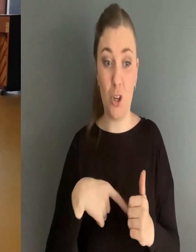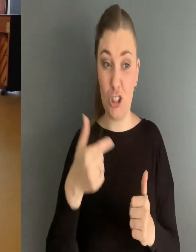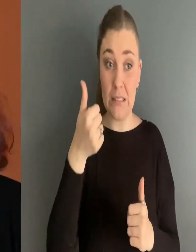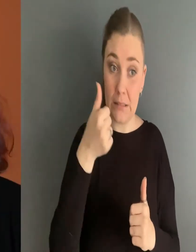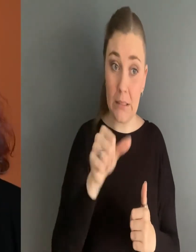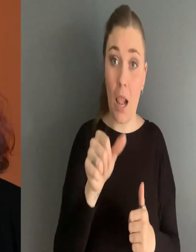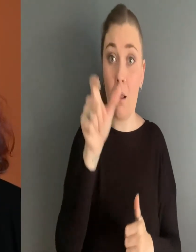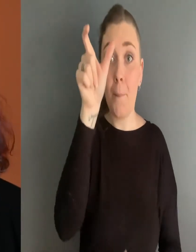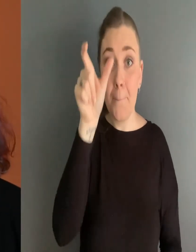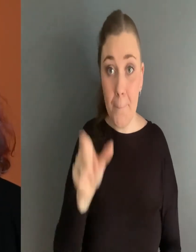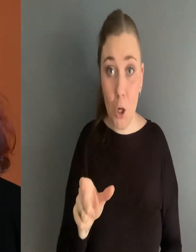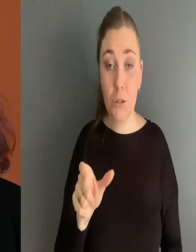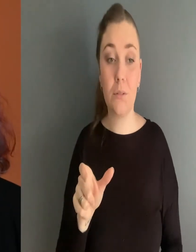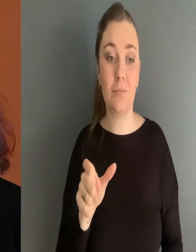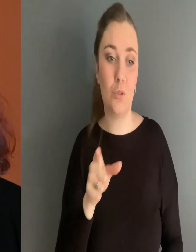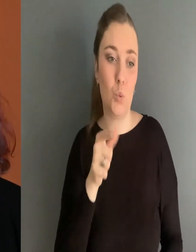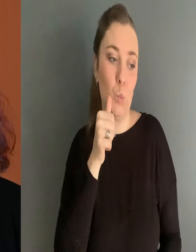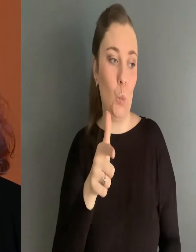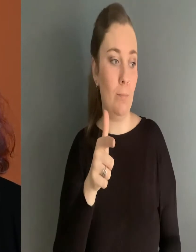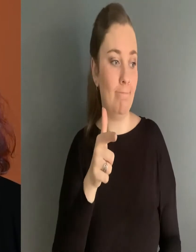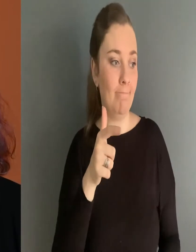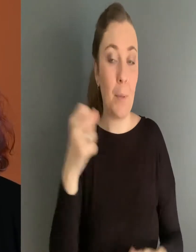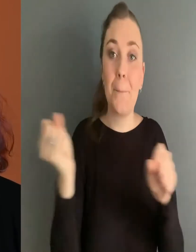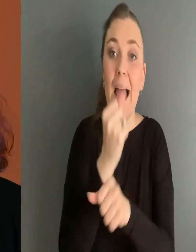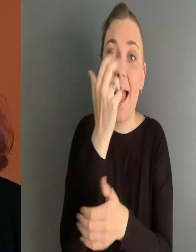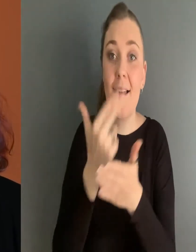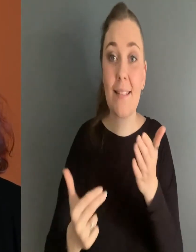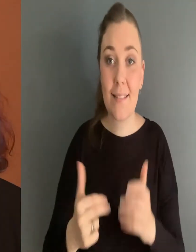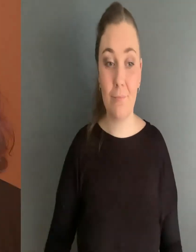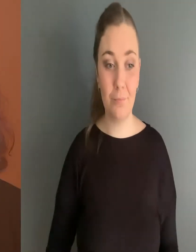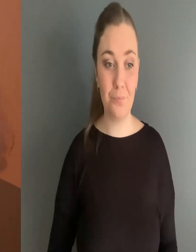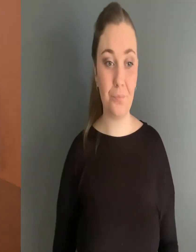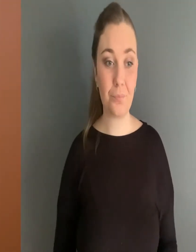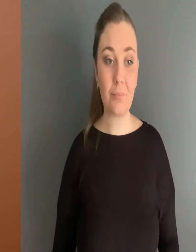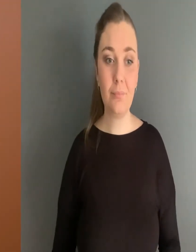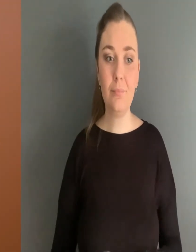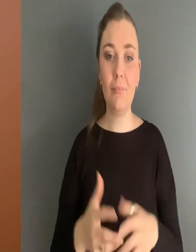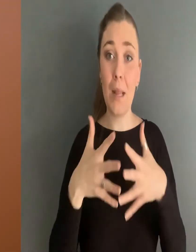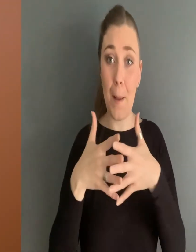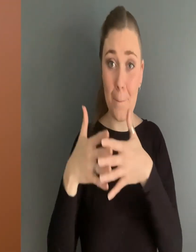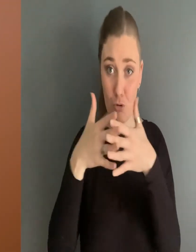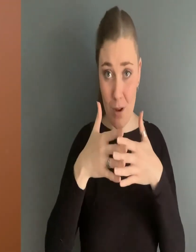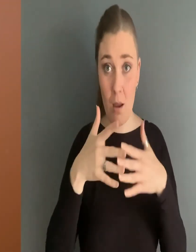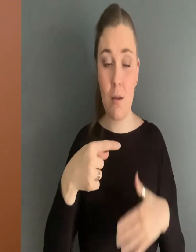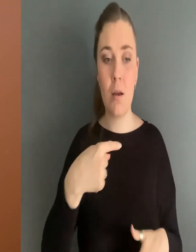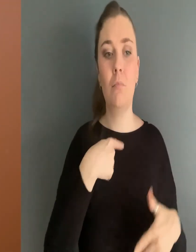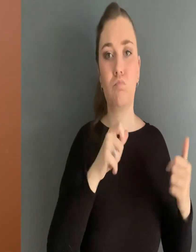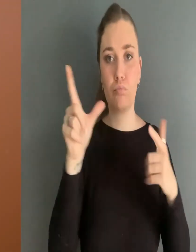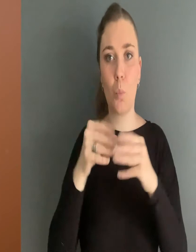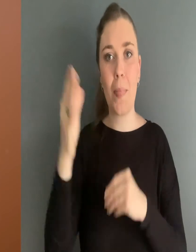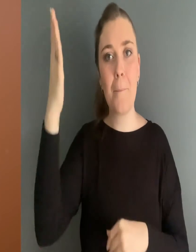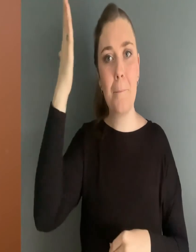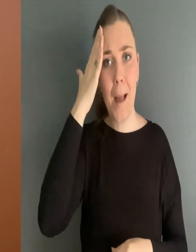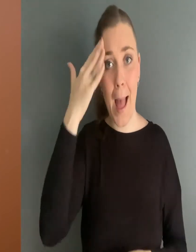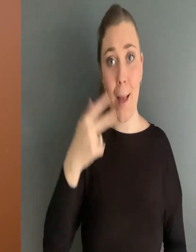still a person, you know, who makes art. The US, I went with my